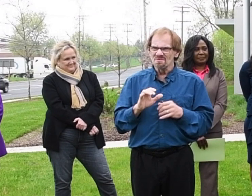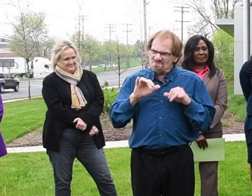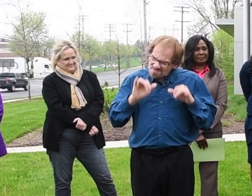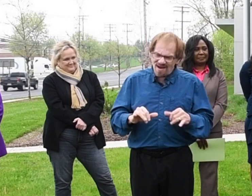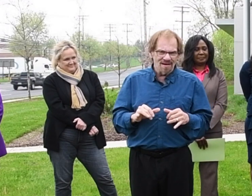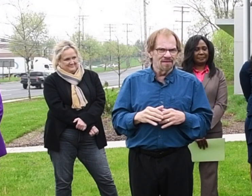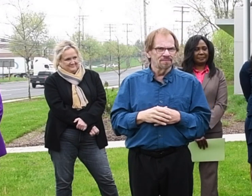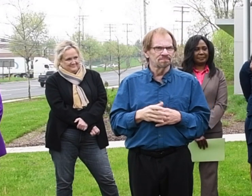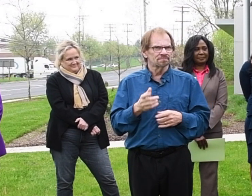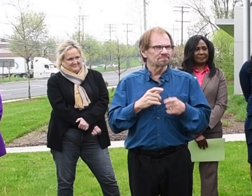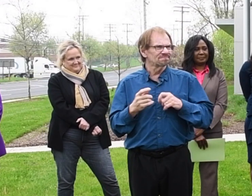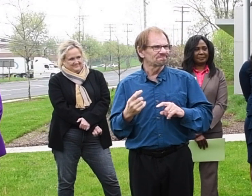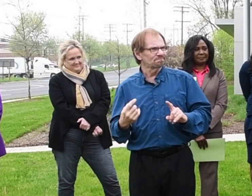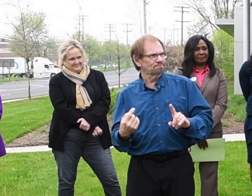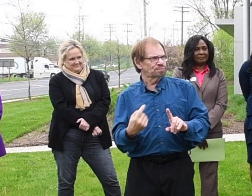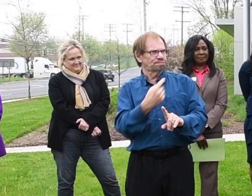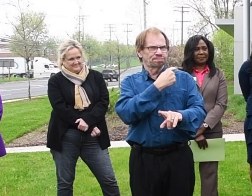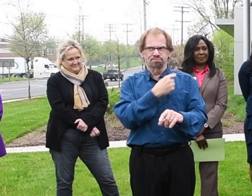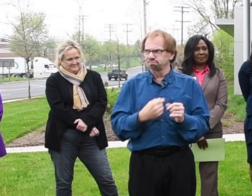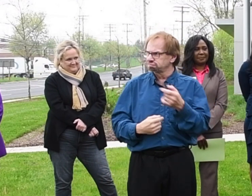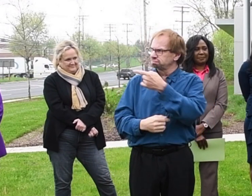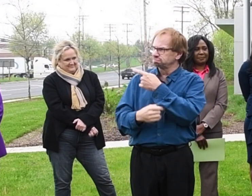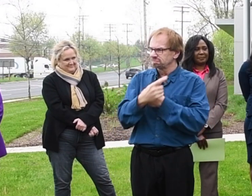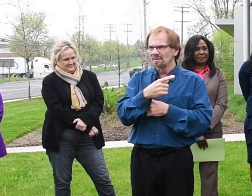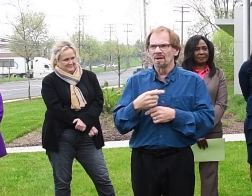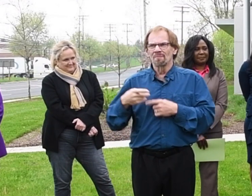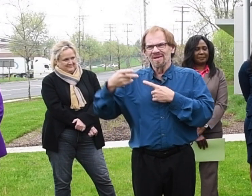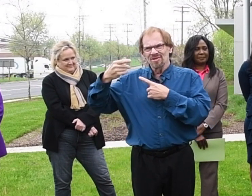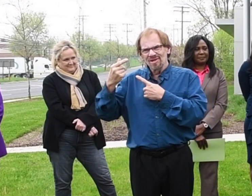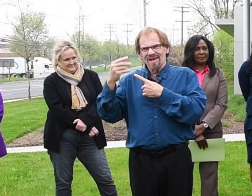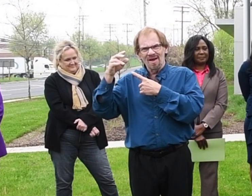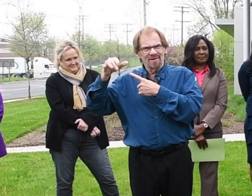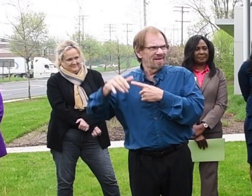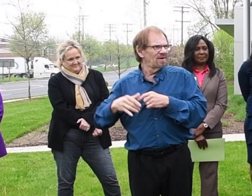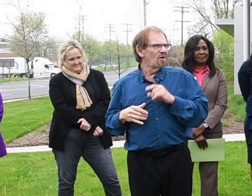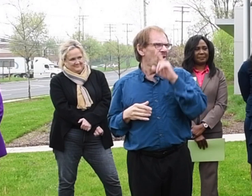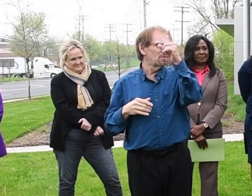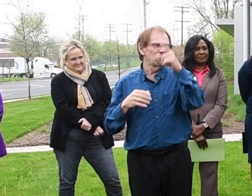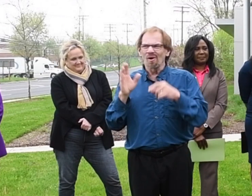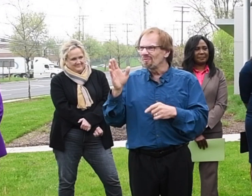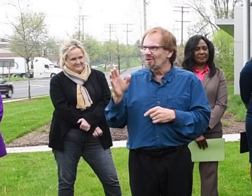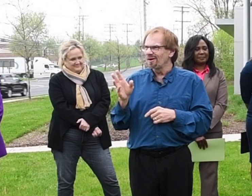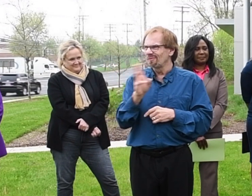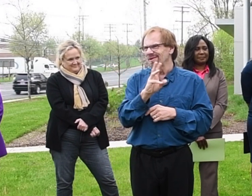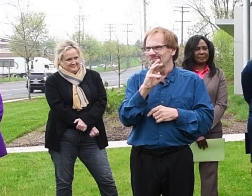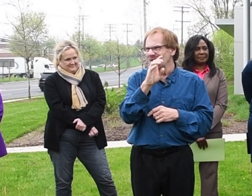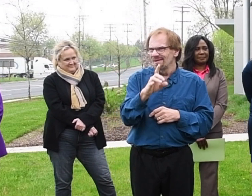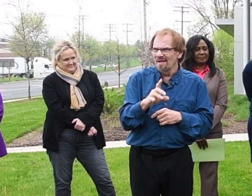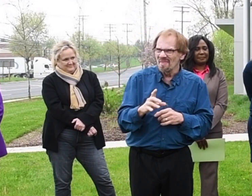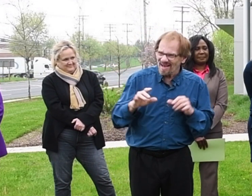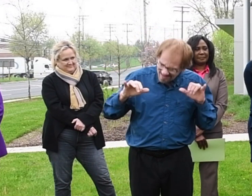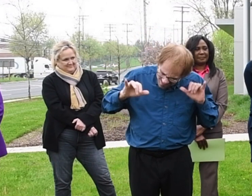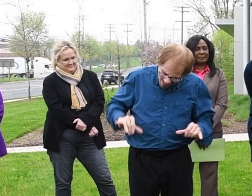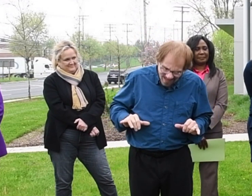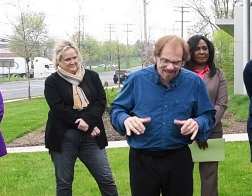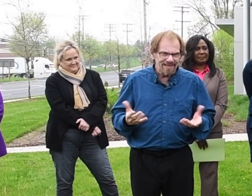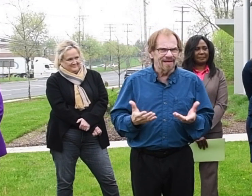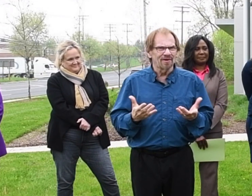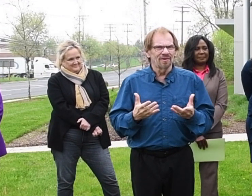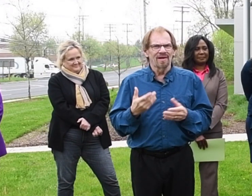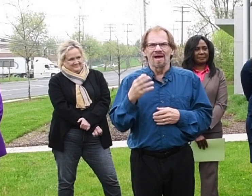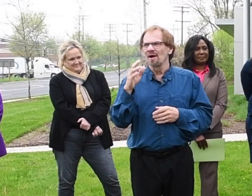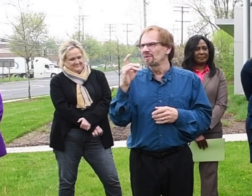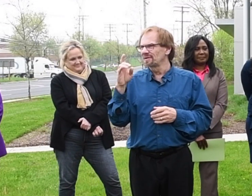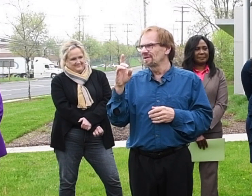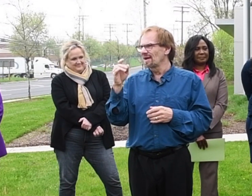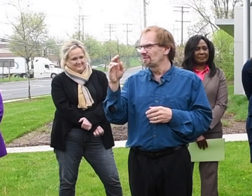of going down to the amazing facilities in Prince George's County or maybe up to Baltimore or Western Maryland. They get to stay right here and keep those dollars